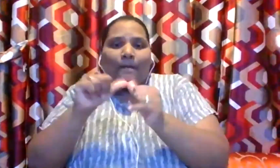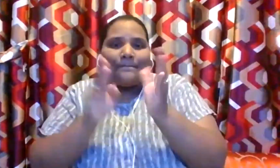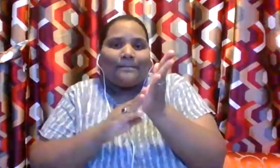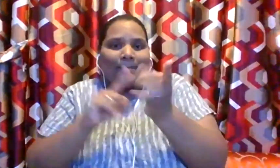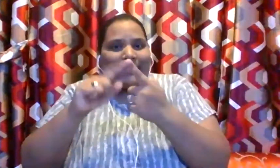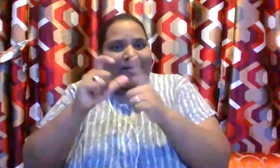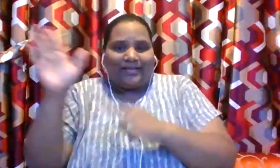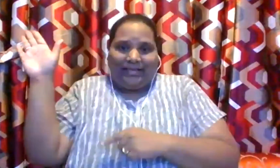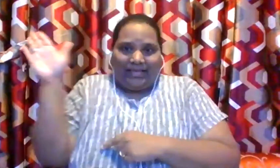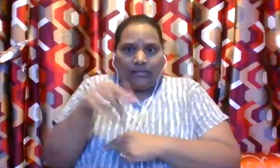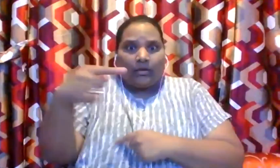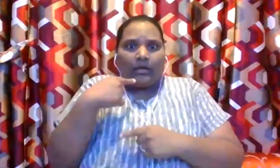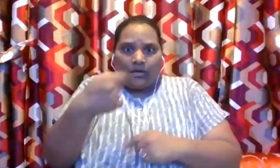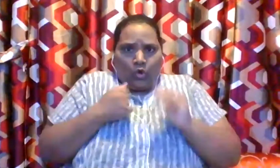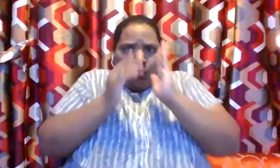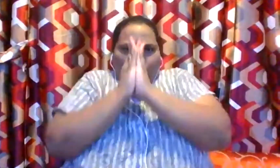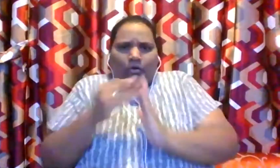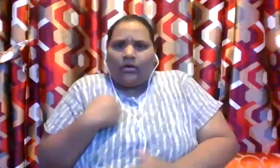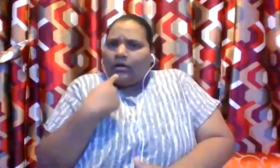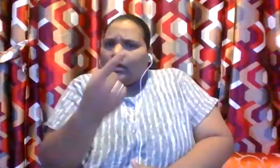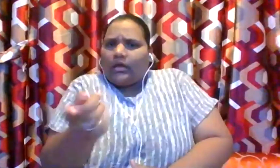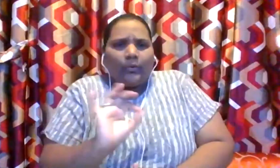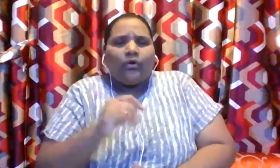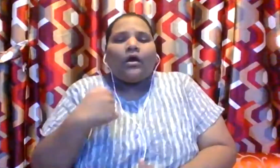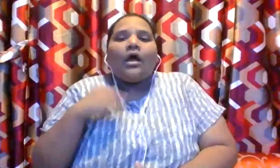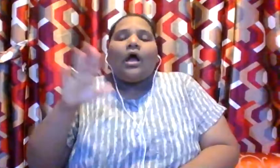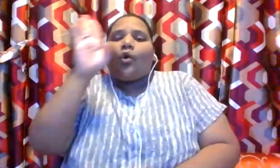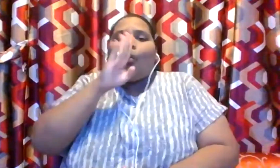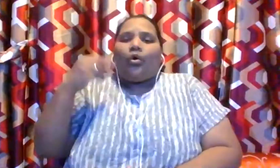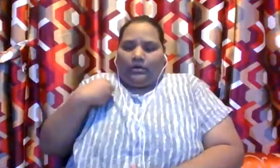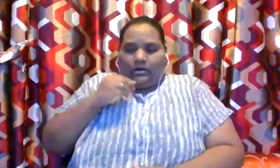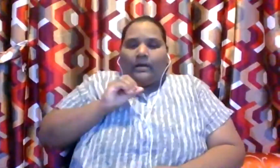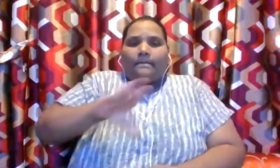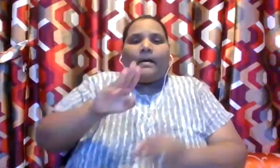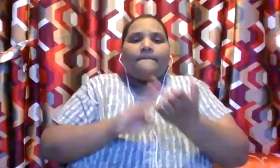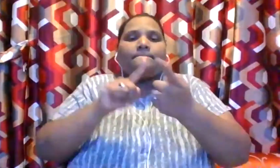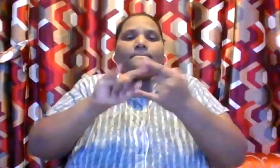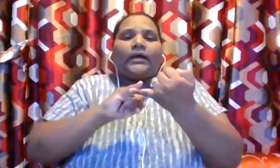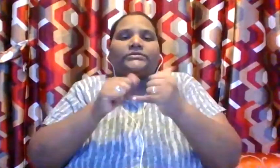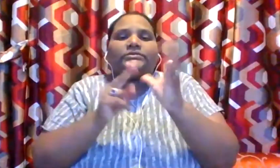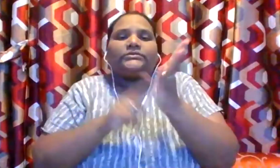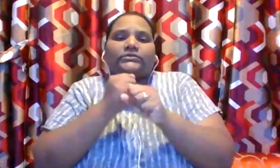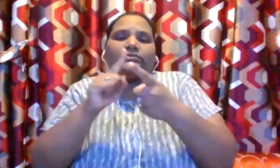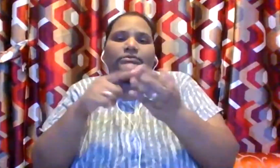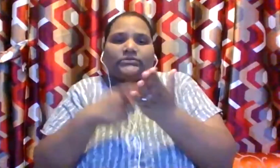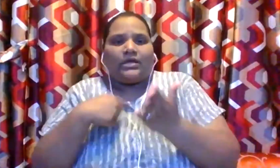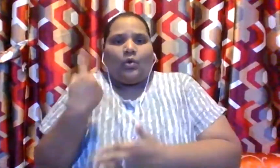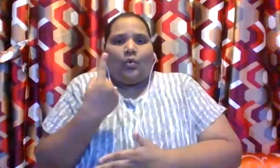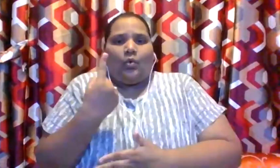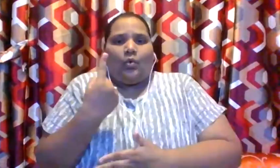God. He never said that he is God. Similarly, when Jesus Christ came, he always said that